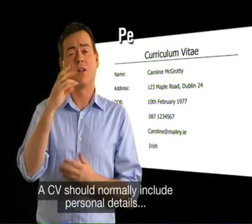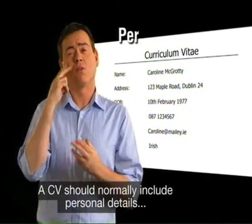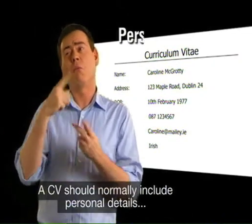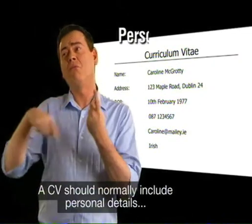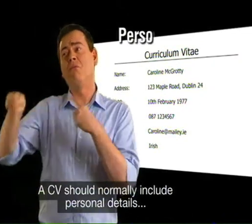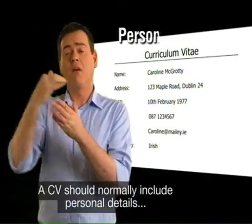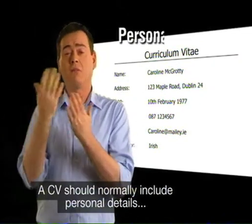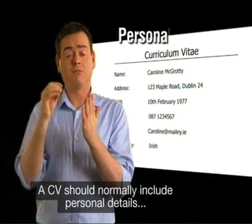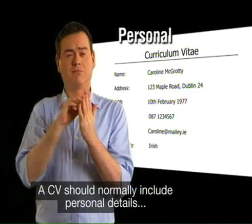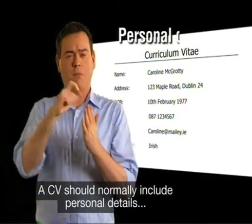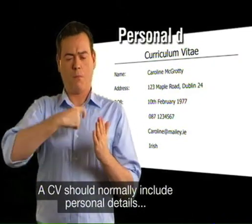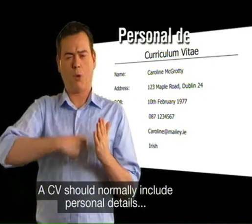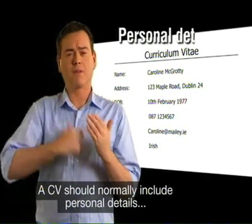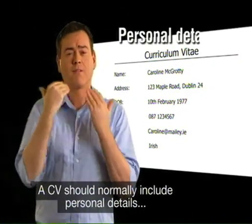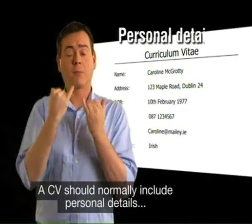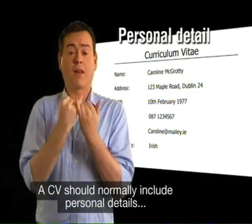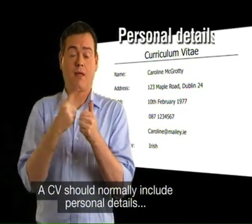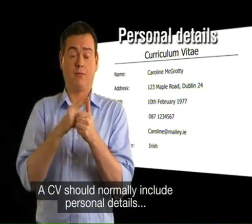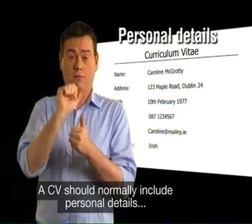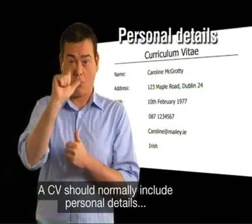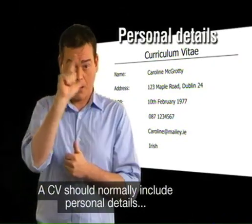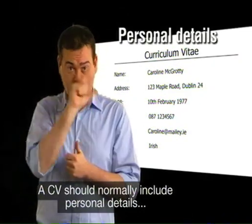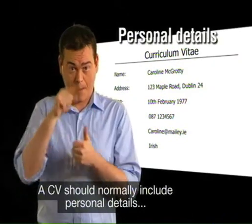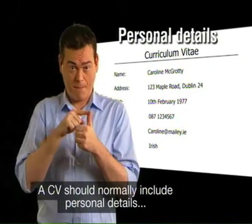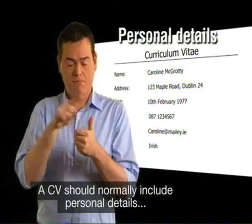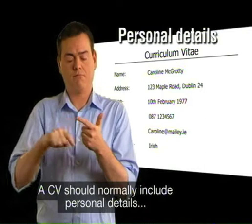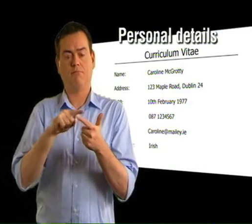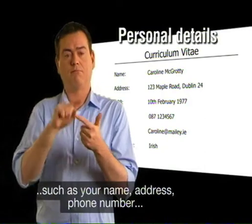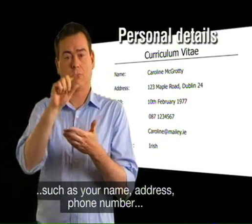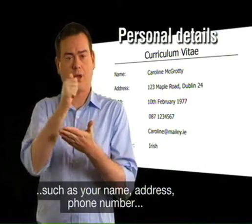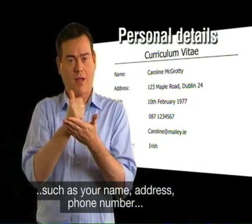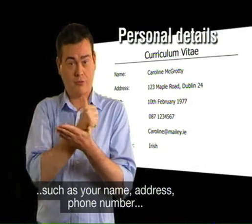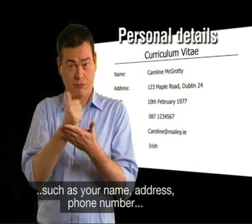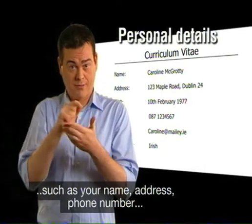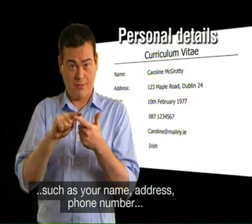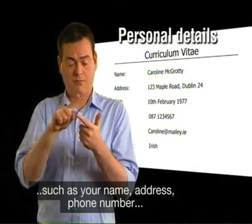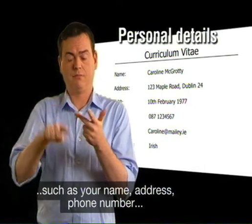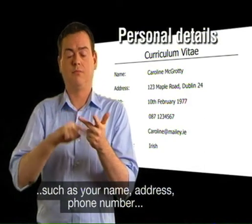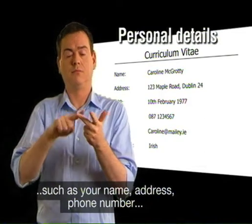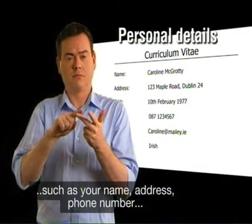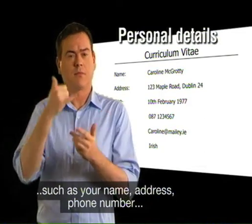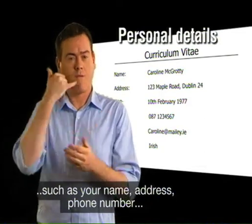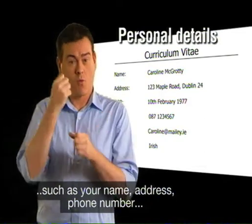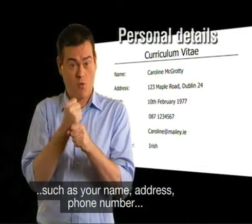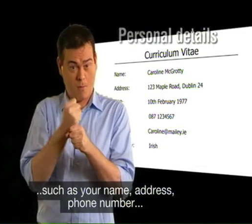A CV should normally include personal details, such as your name, address,